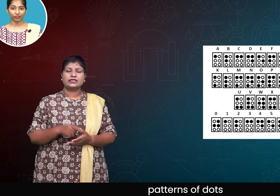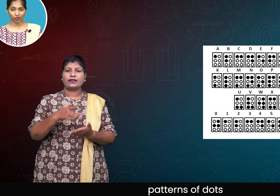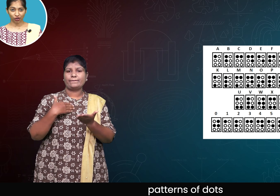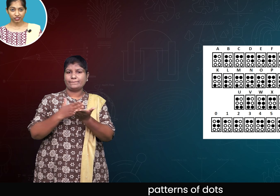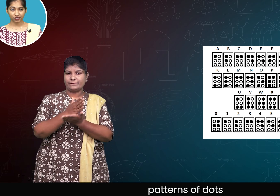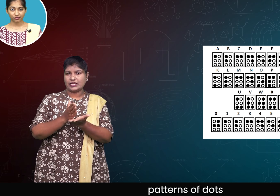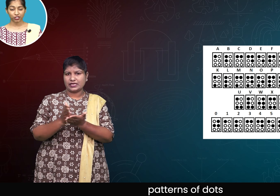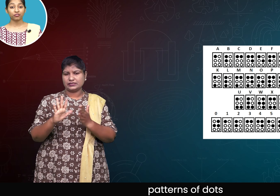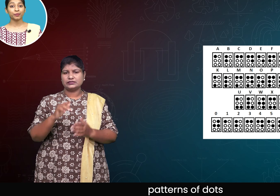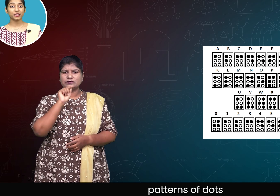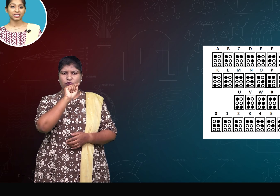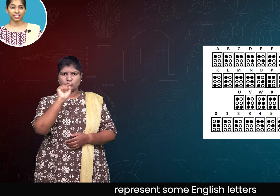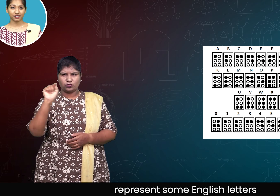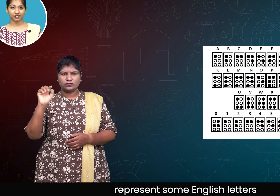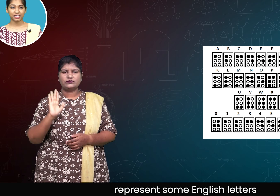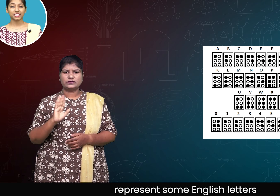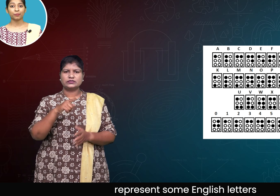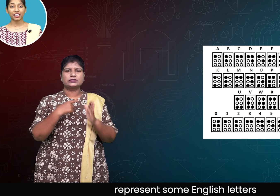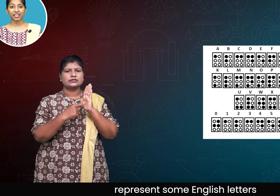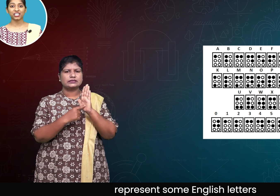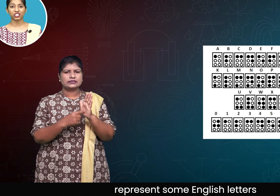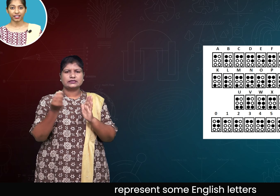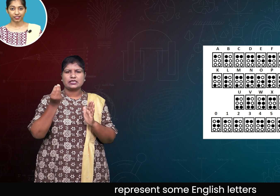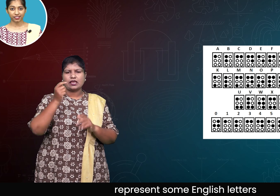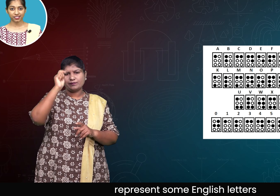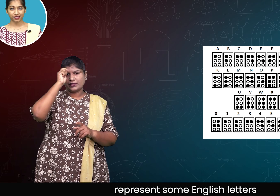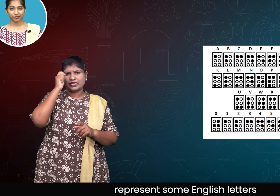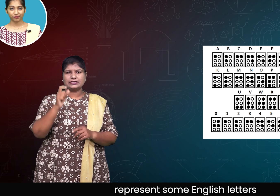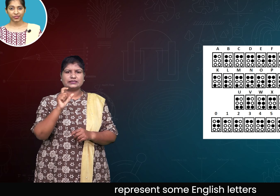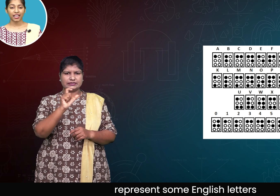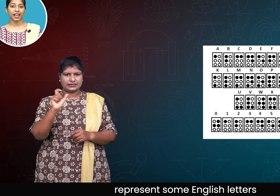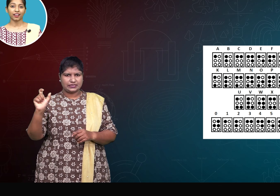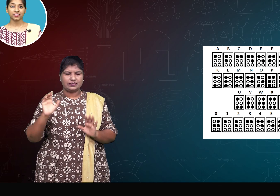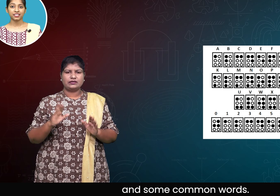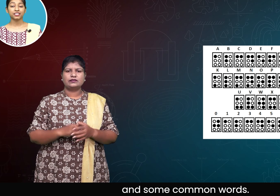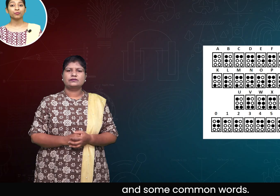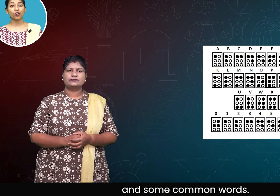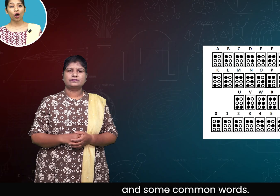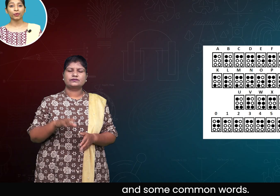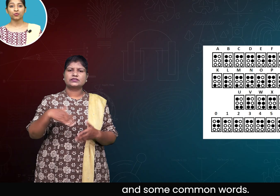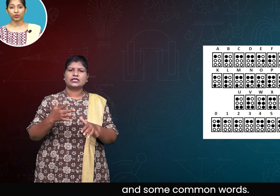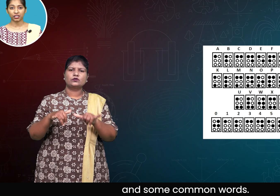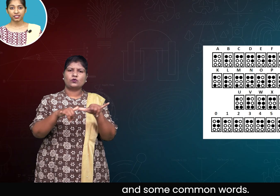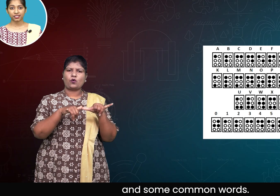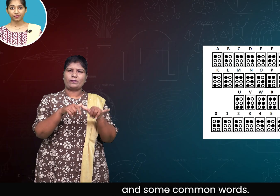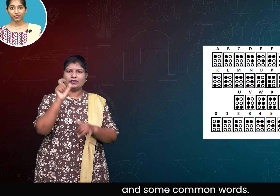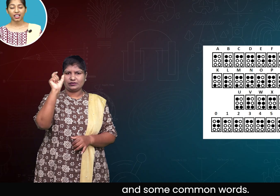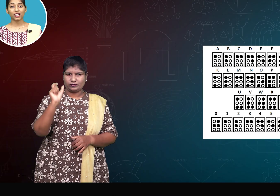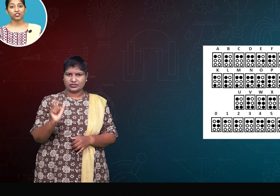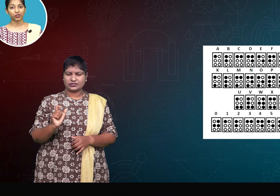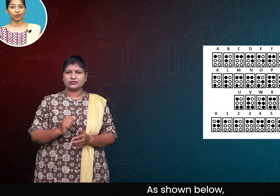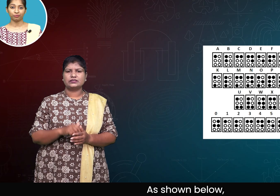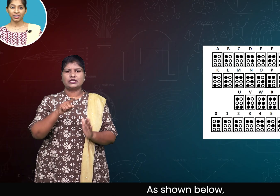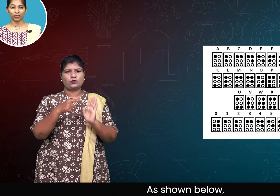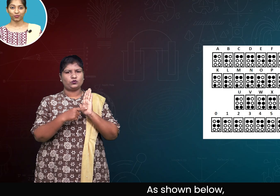Patterns of dots to represent some English letters and some common words